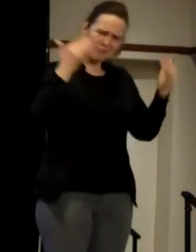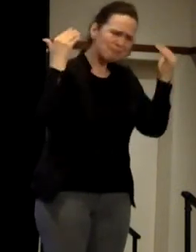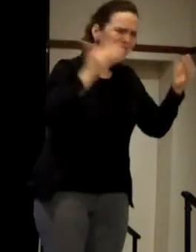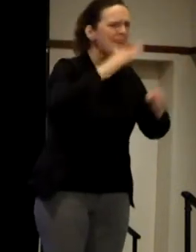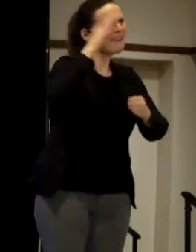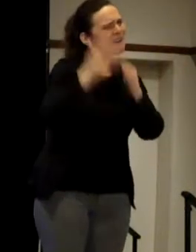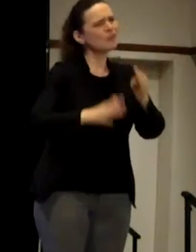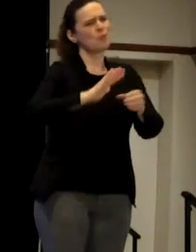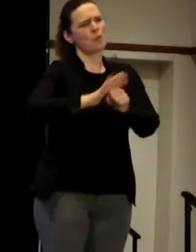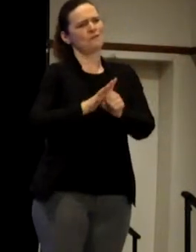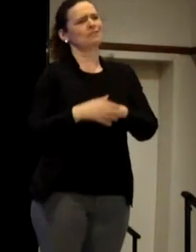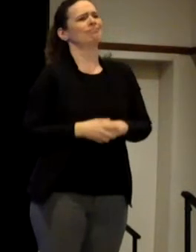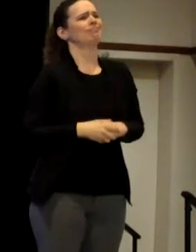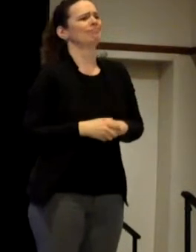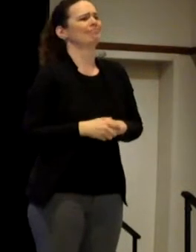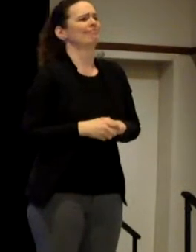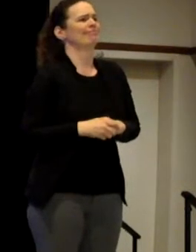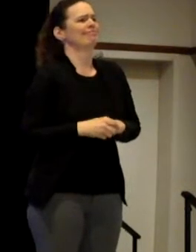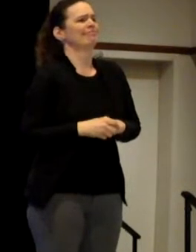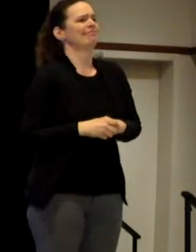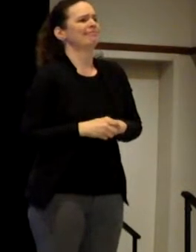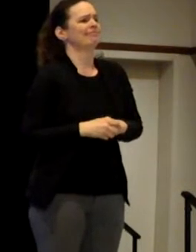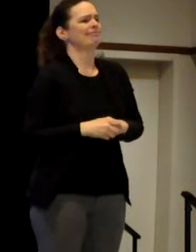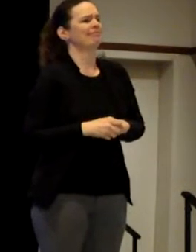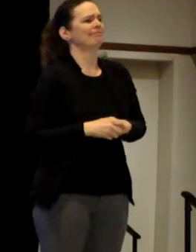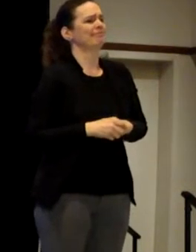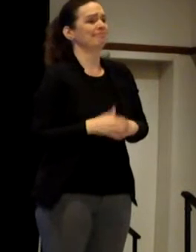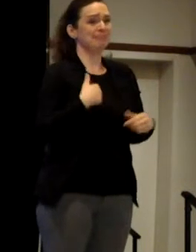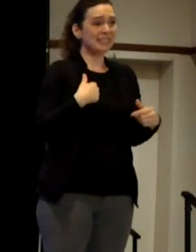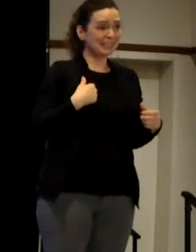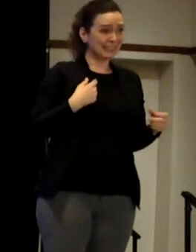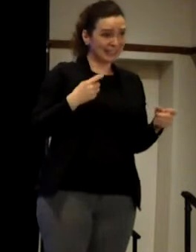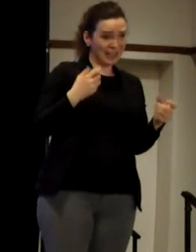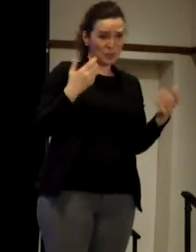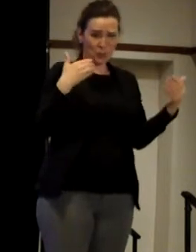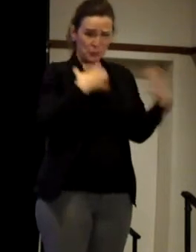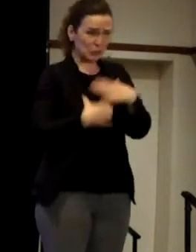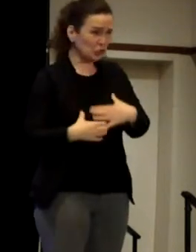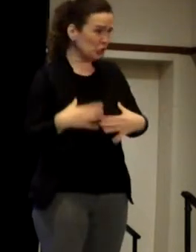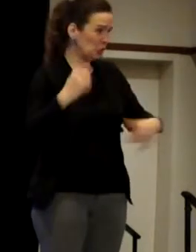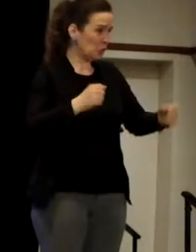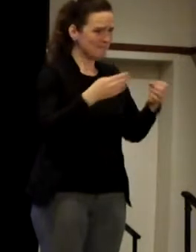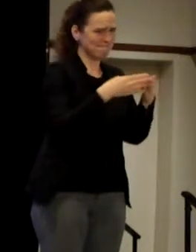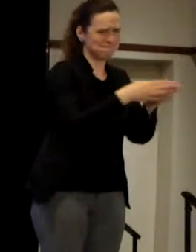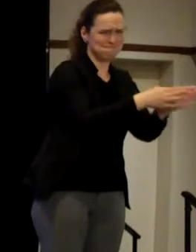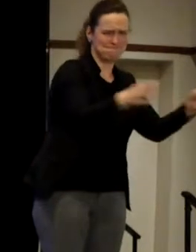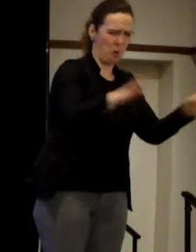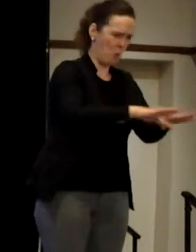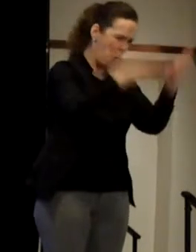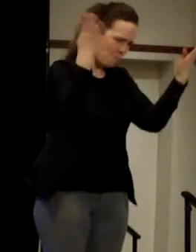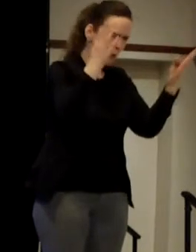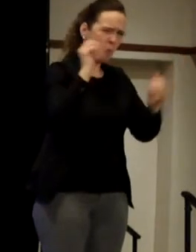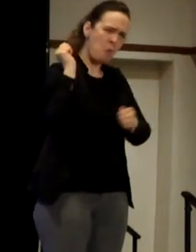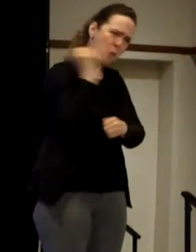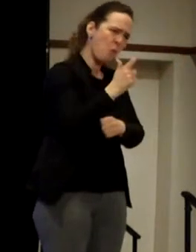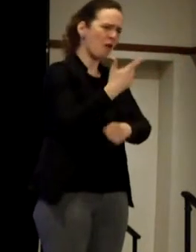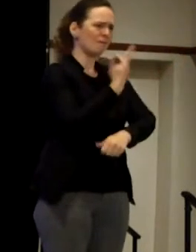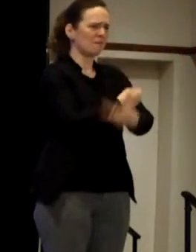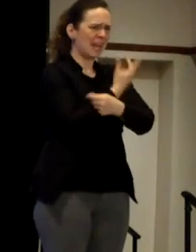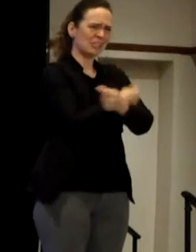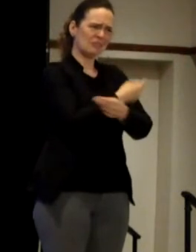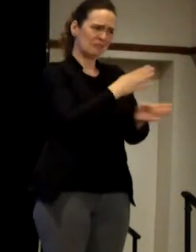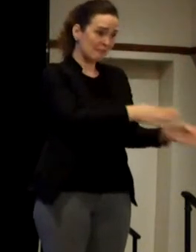this point you could even pivot vaccination strategies to where the cases are and where the higher risk is going to be. So you'll